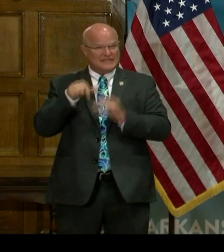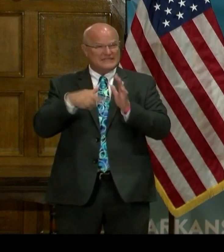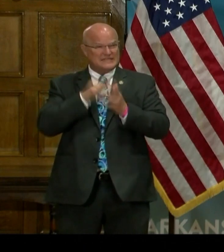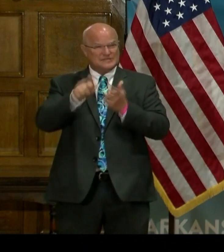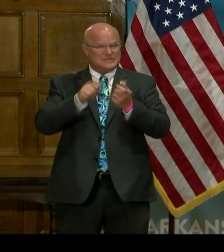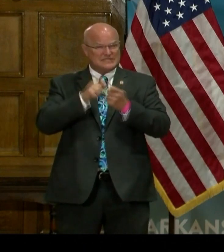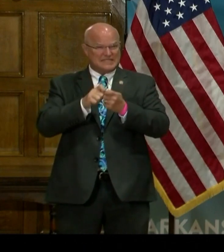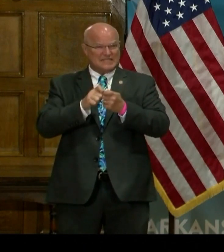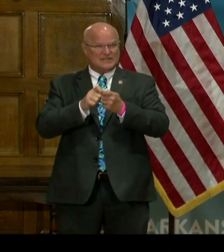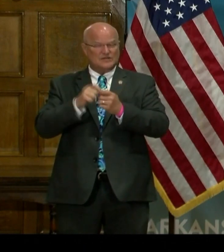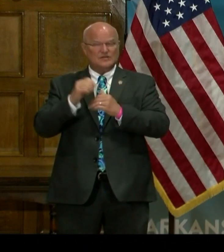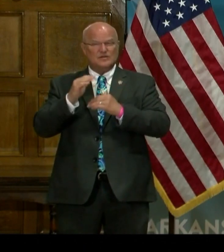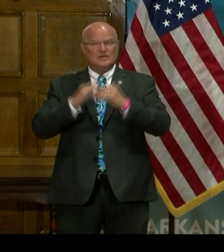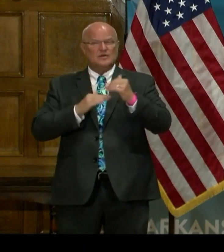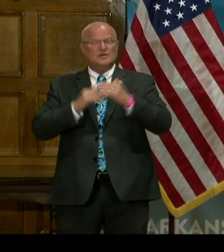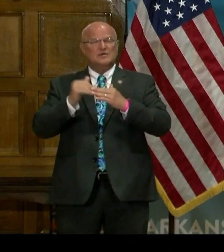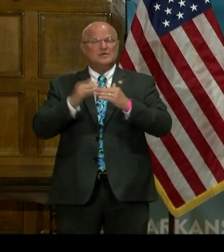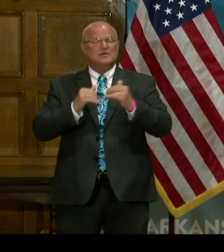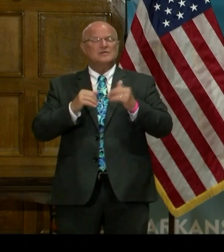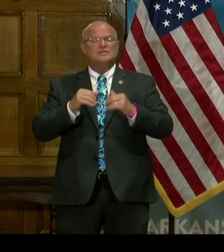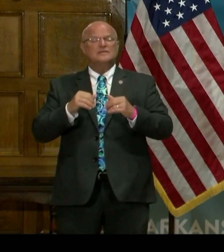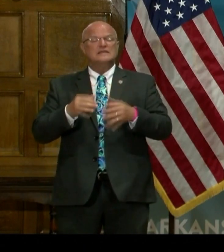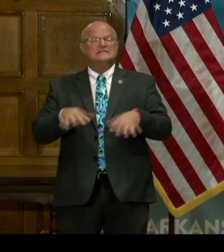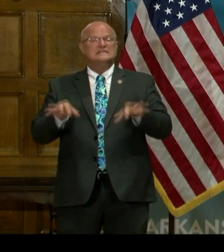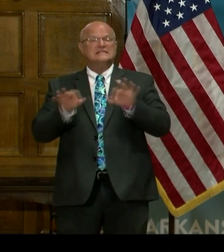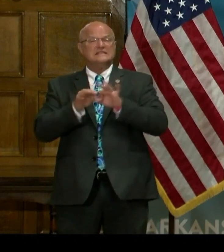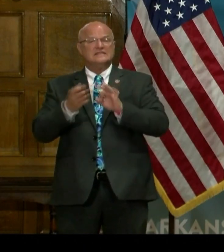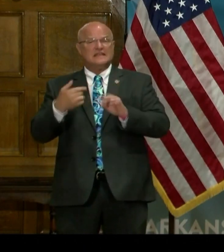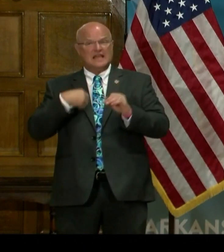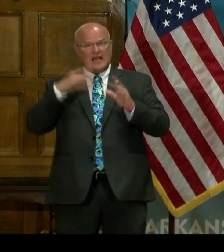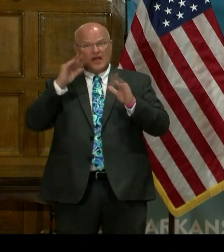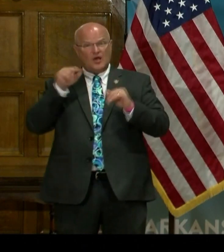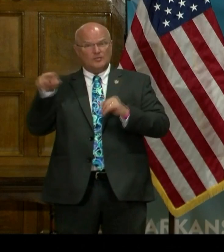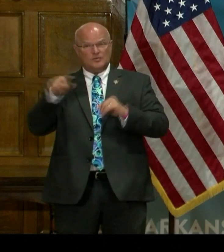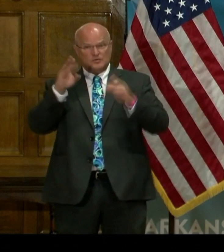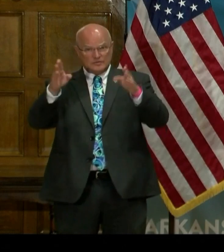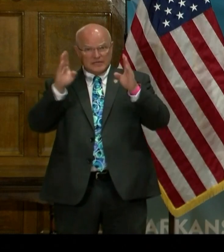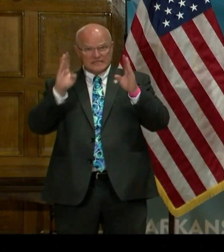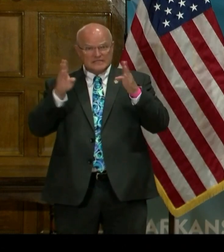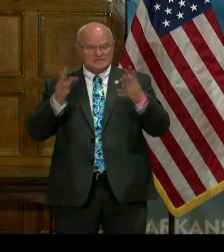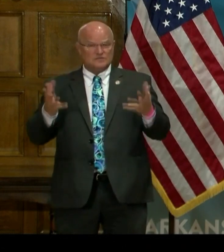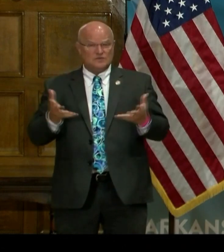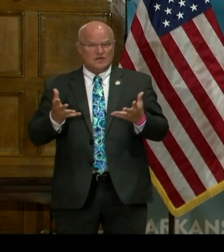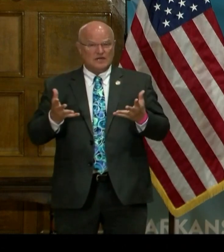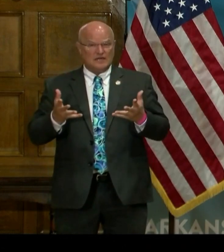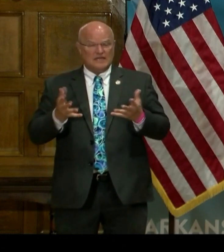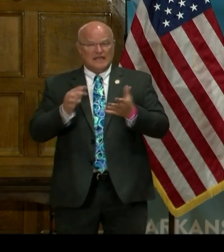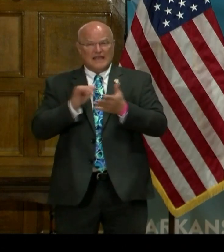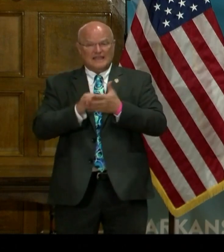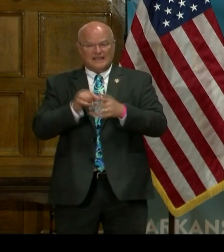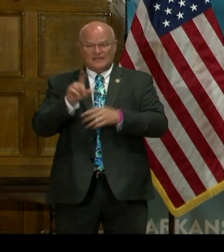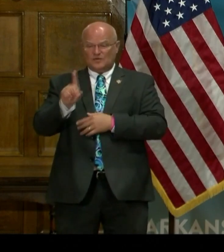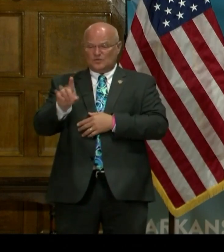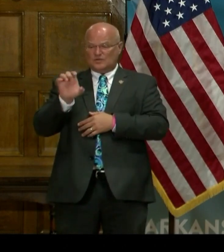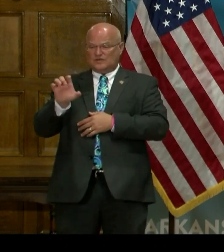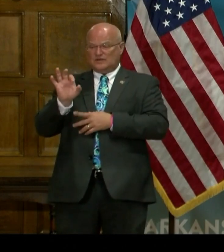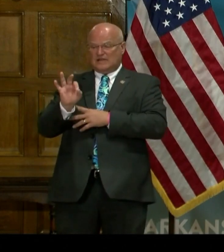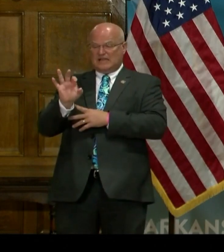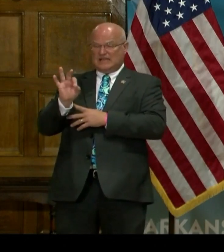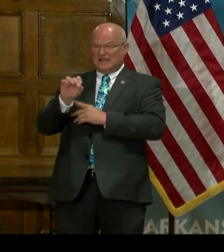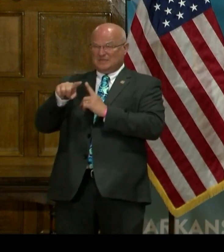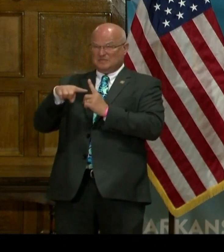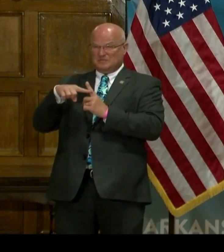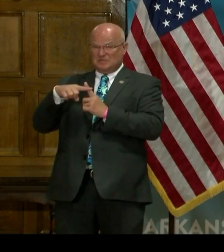this particular facility. The significant fact that I hope everybody pays attention to is that of the